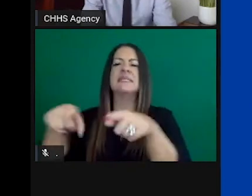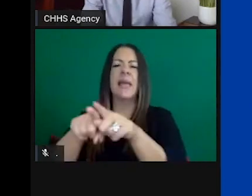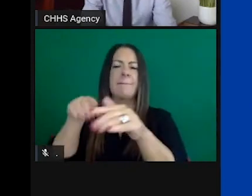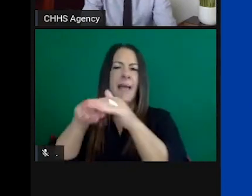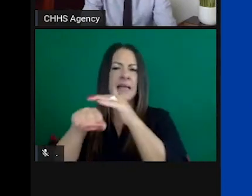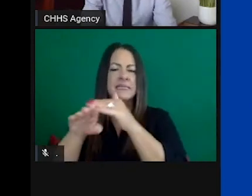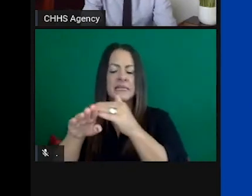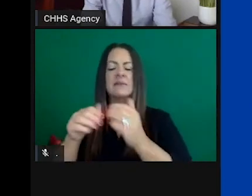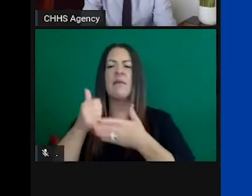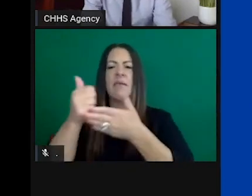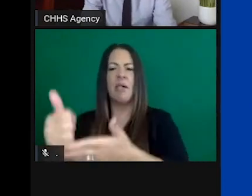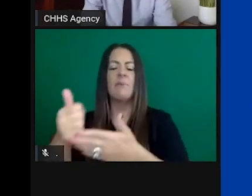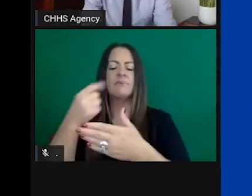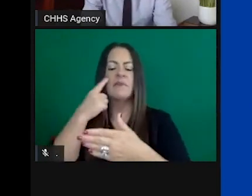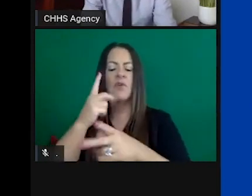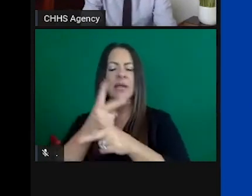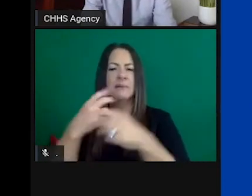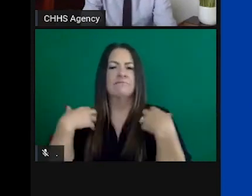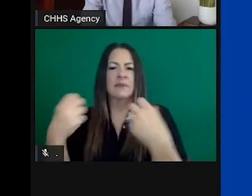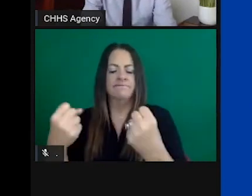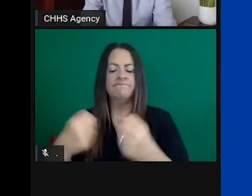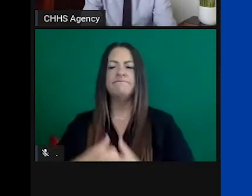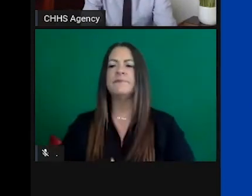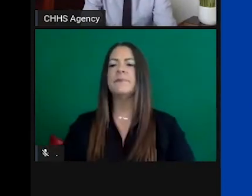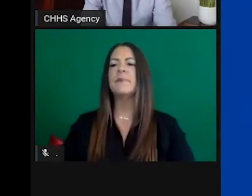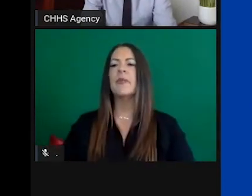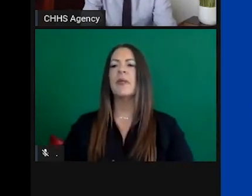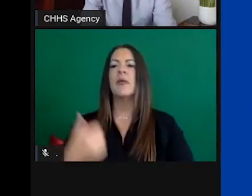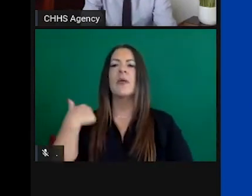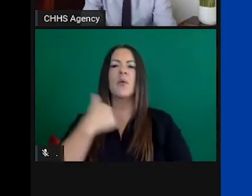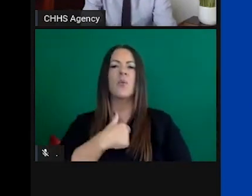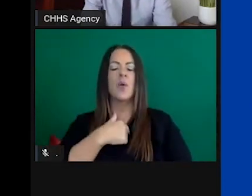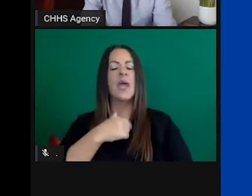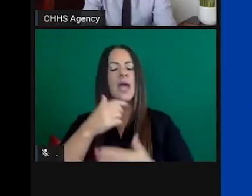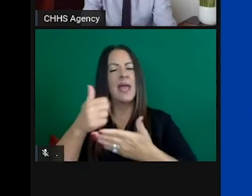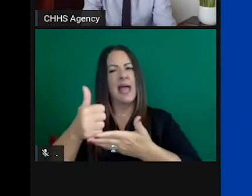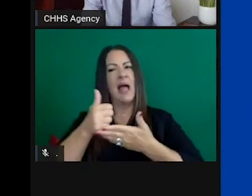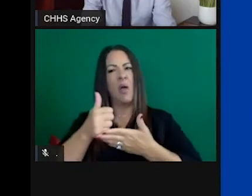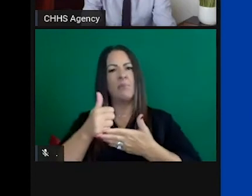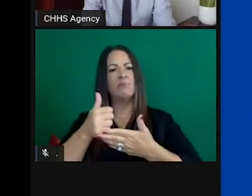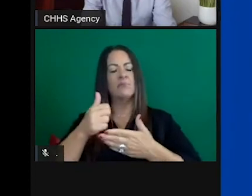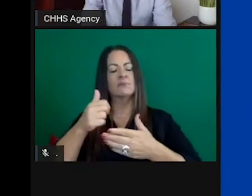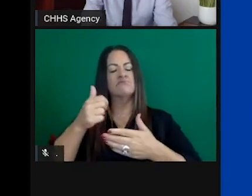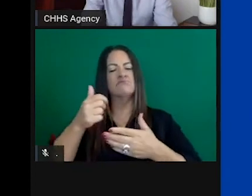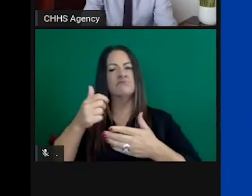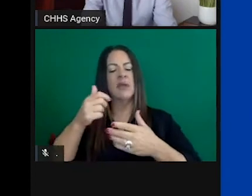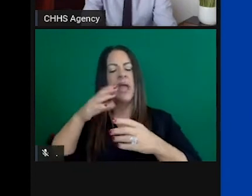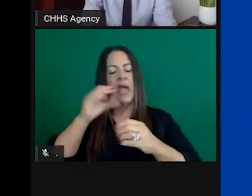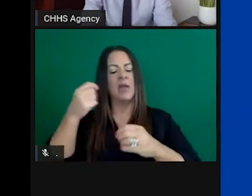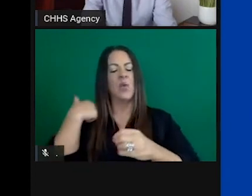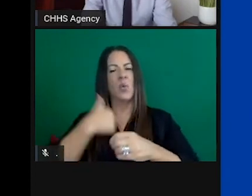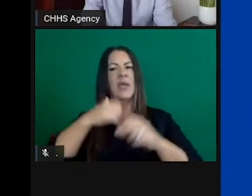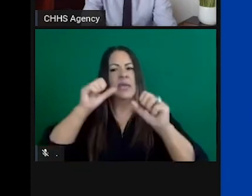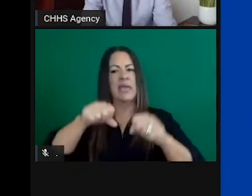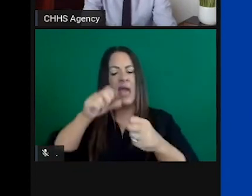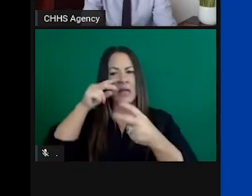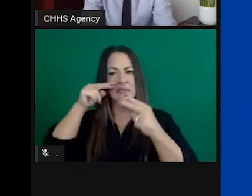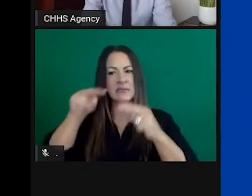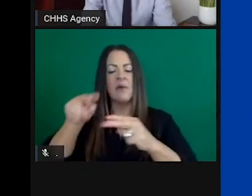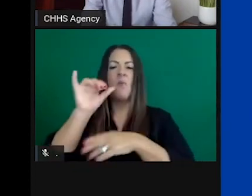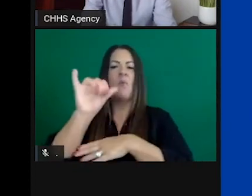health equity measure, that we do it in such a way that really helps us focus on addressing the inequities